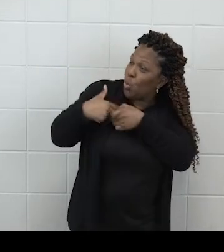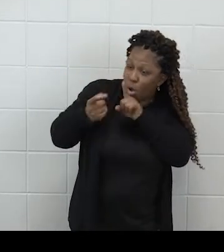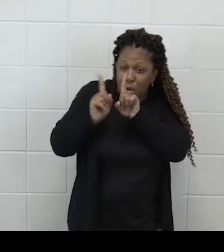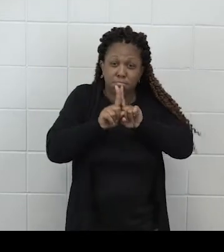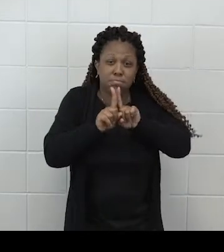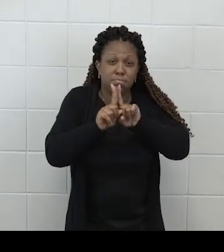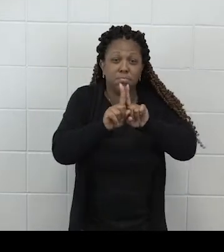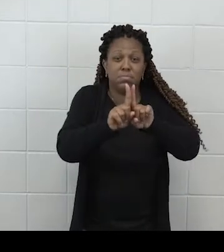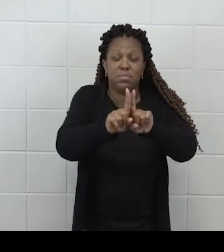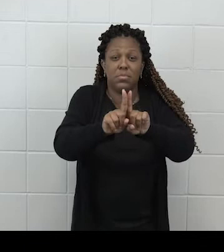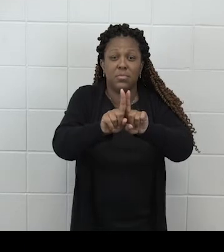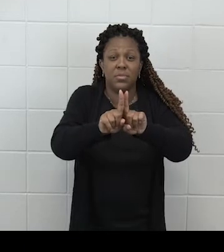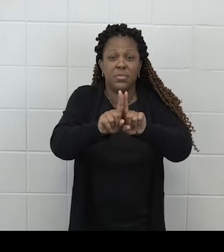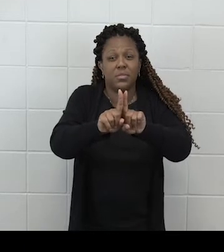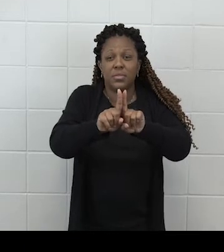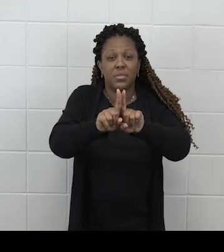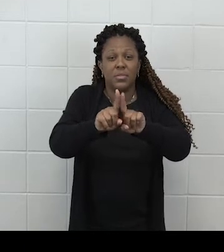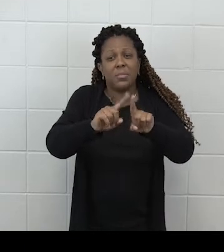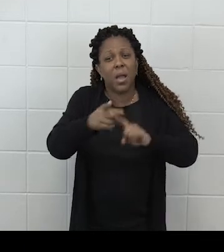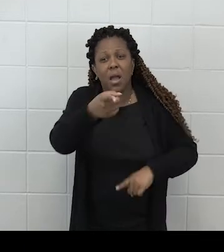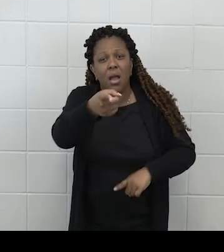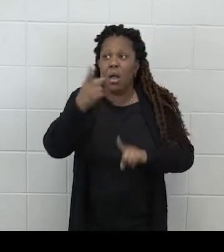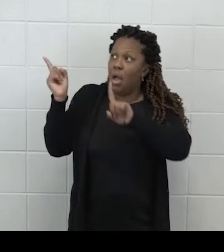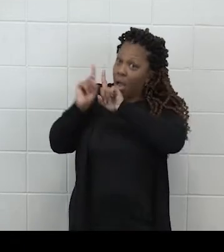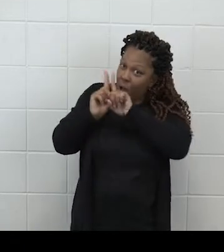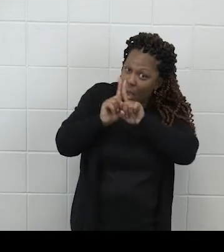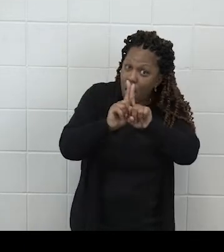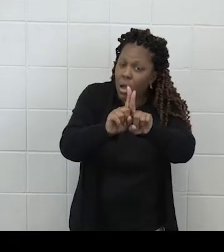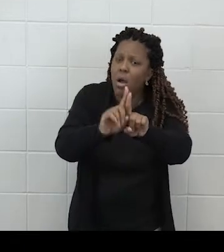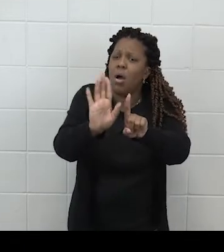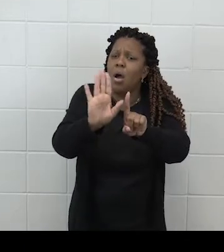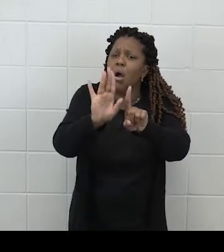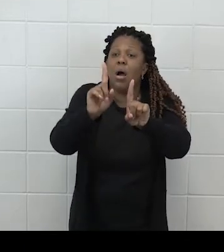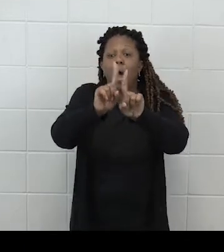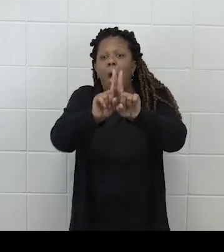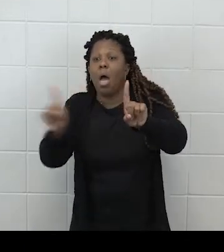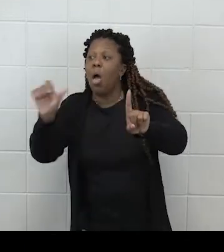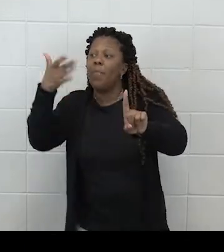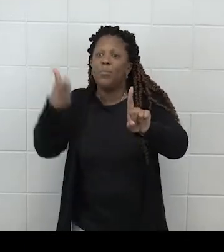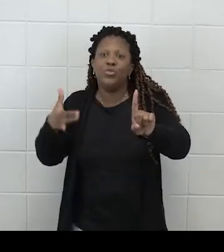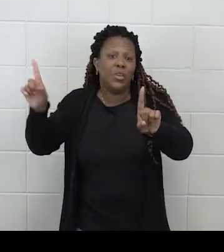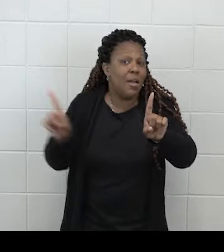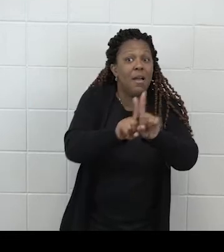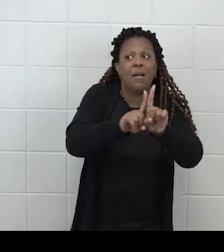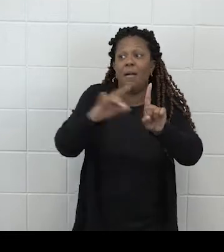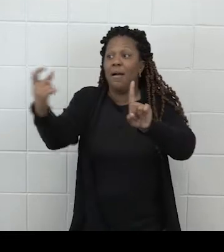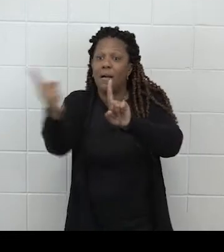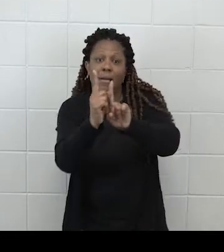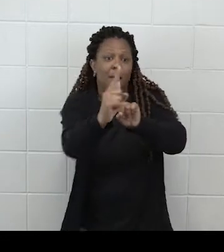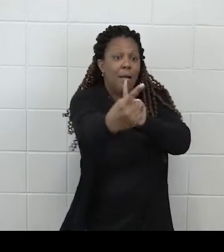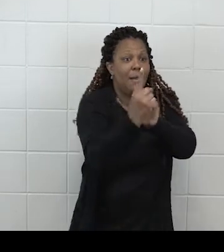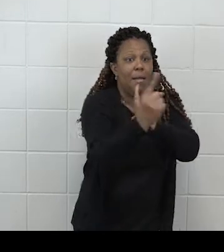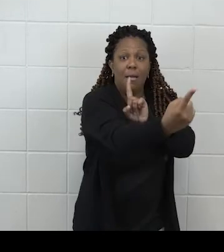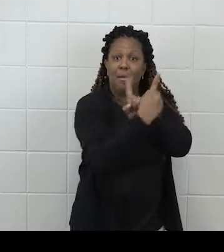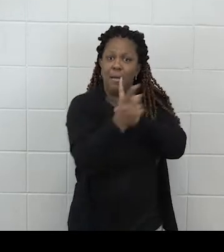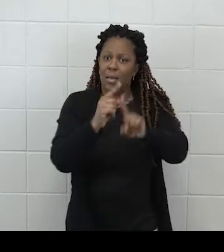You don't have to stay long, and you could even take turns. I mean, I'd even be okay with you making signs or speaking with others who might